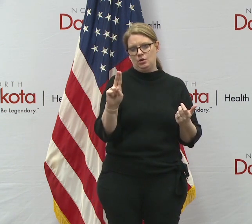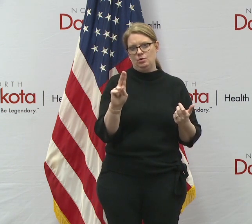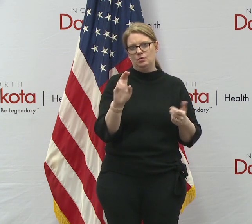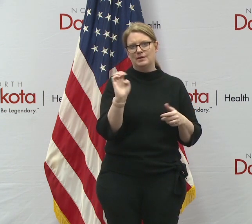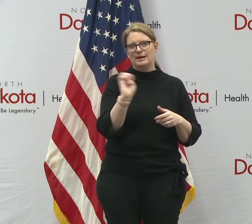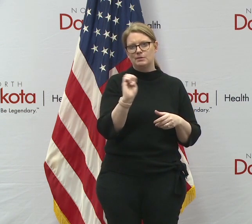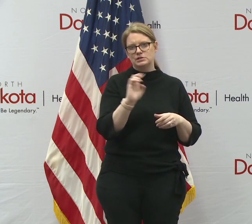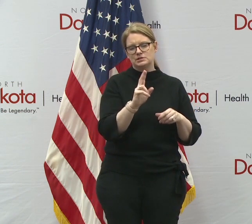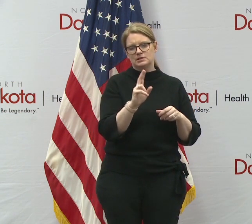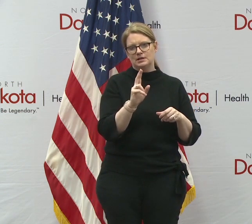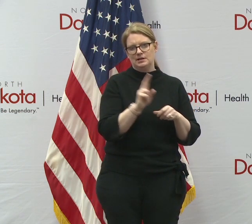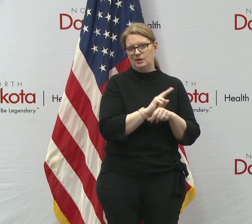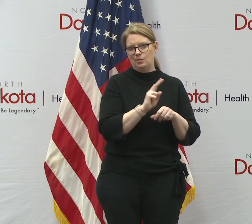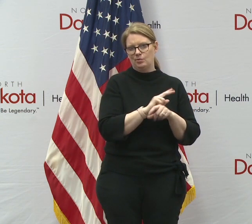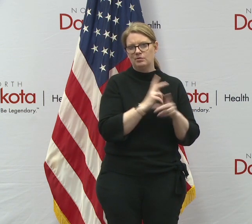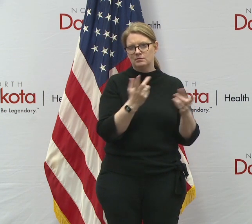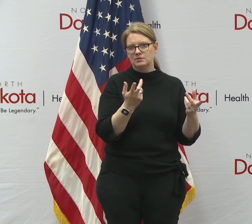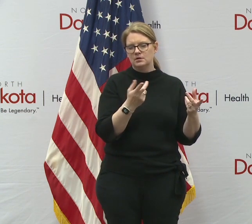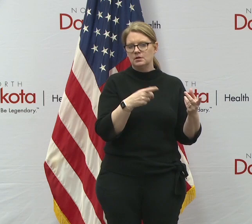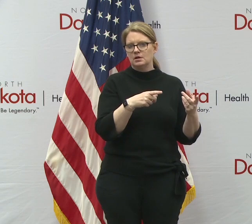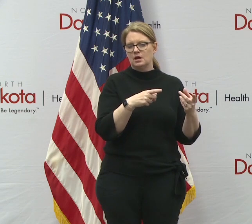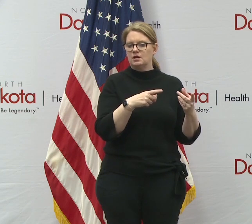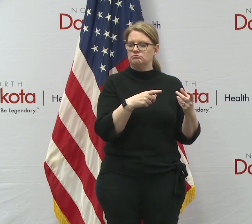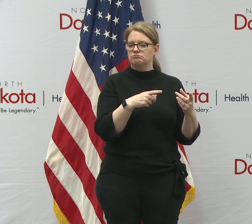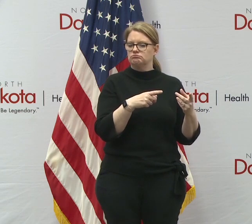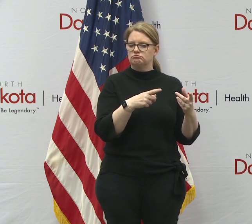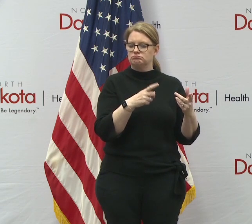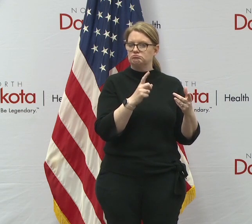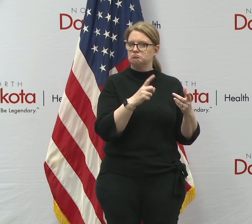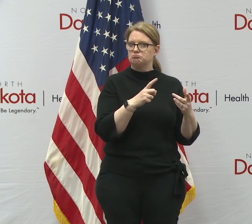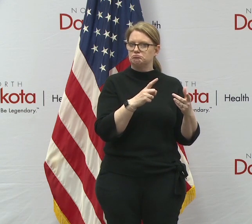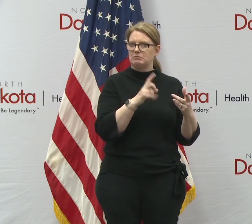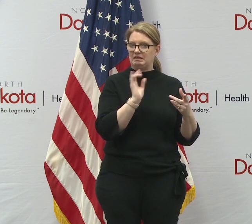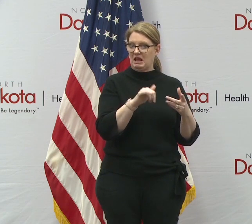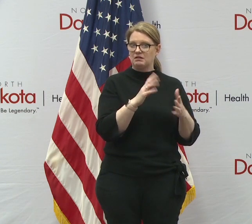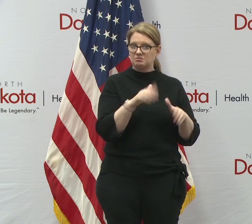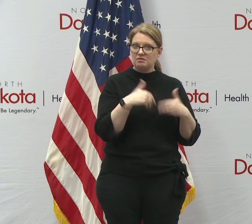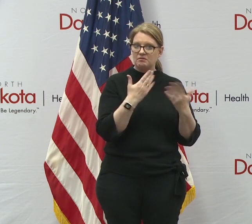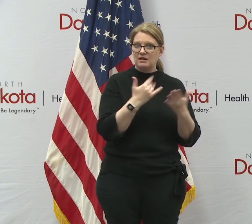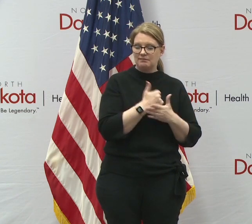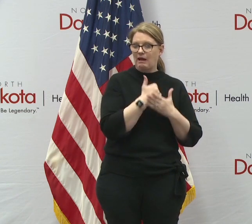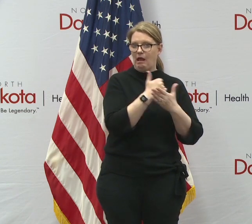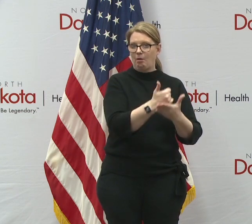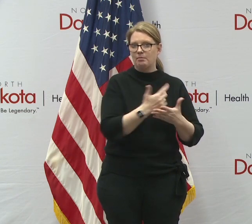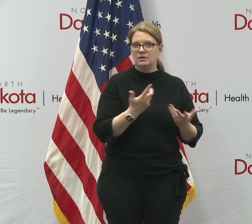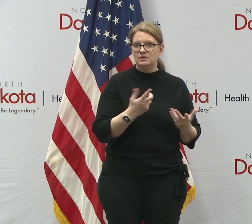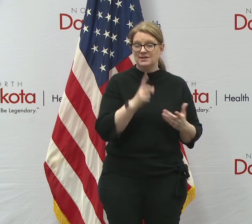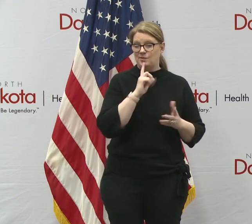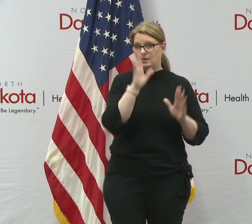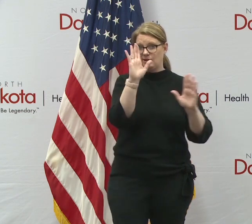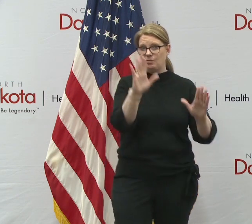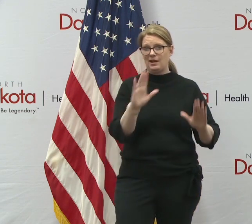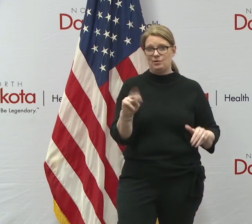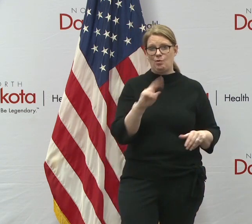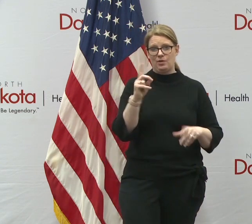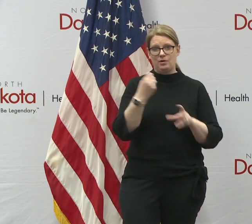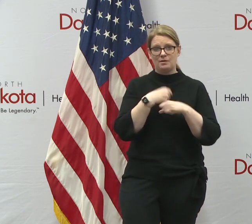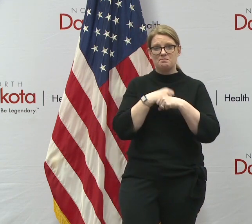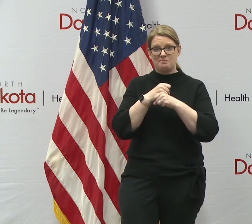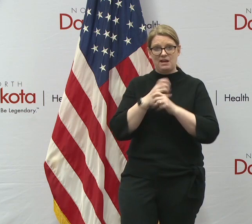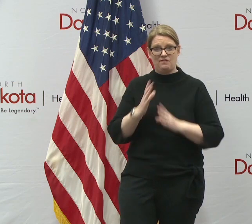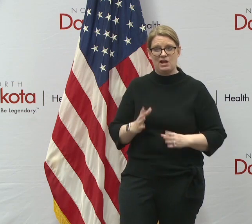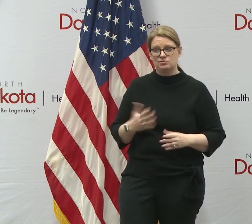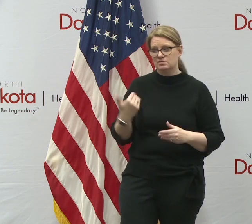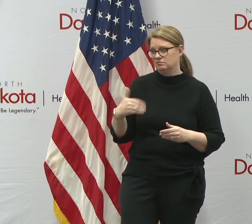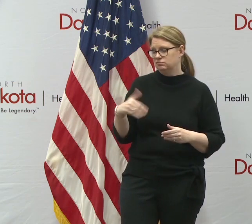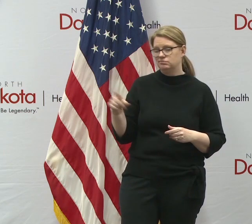FDA would provide for these things, and this could again help in a life-saving way. So it's great that we got a North Dakota manufacturer that's working